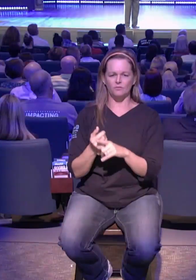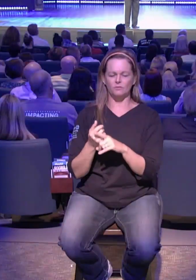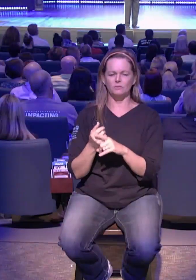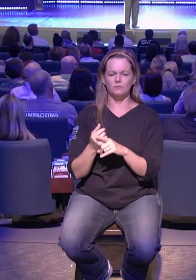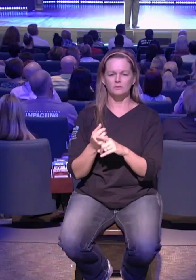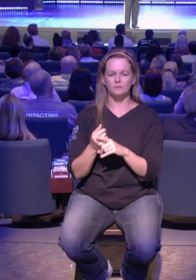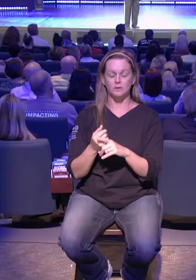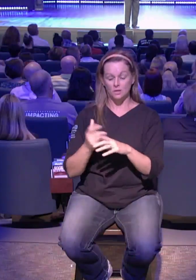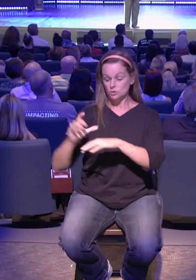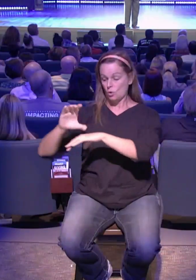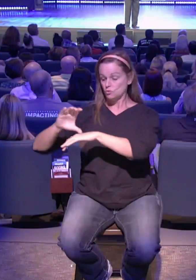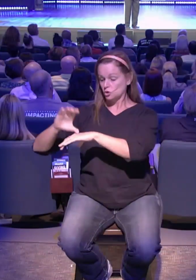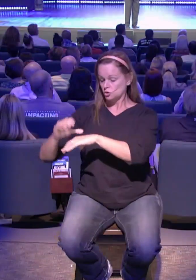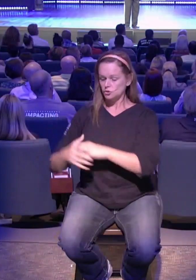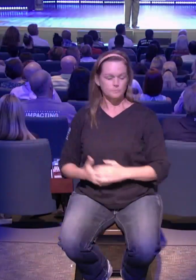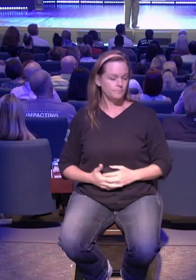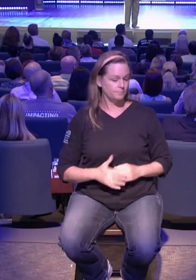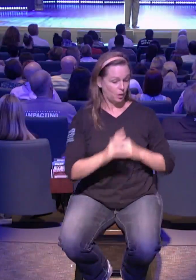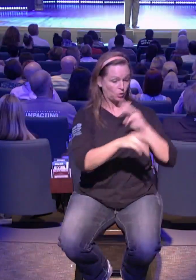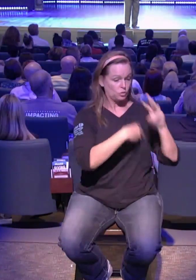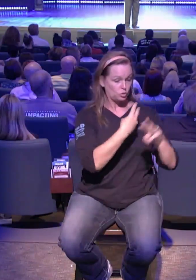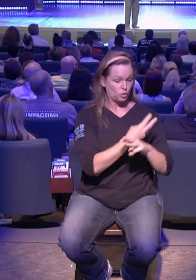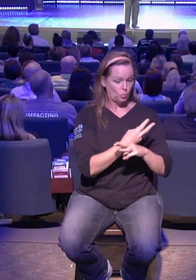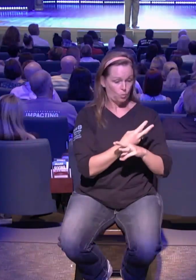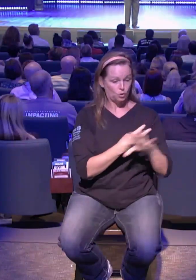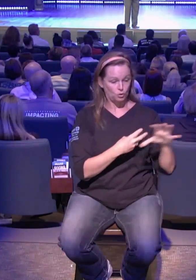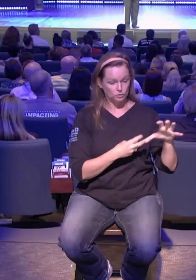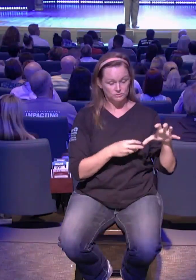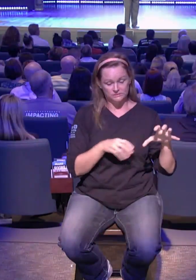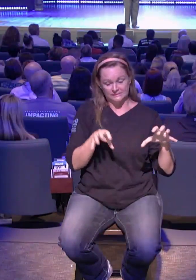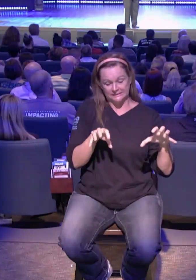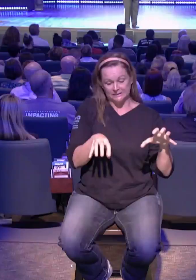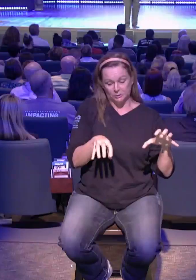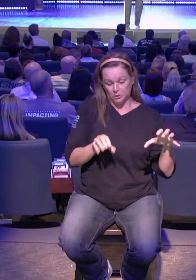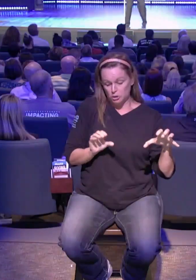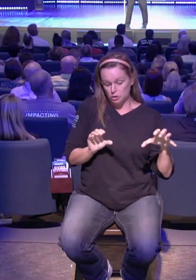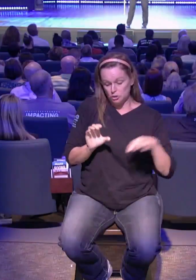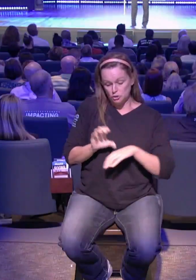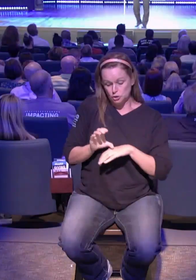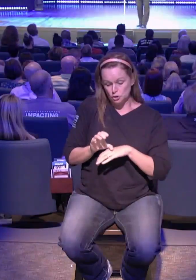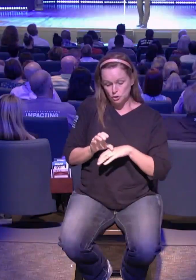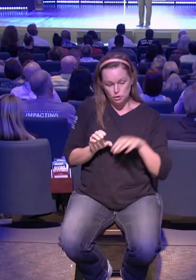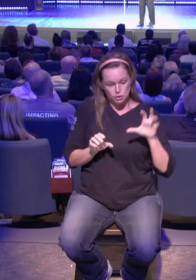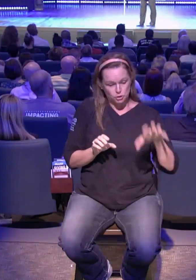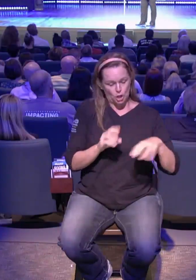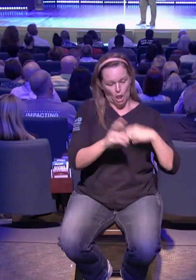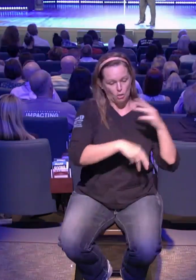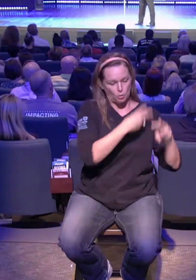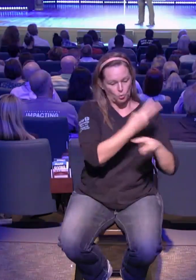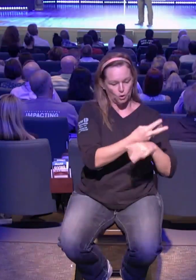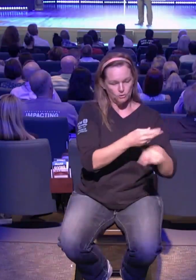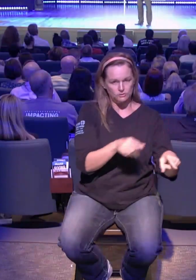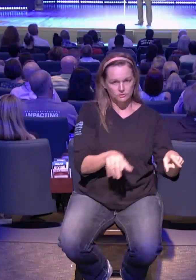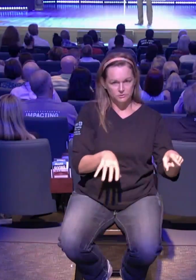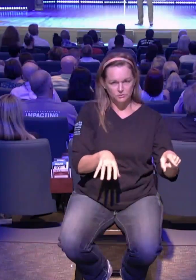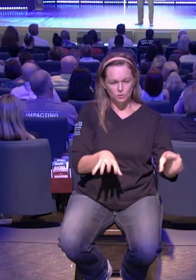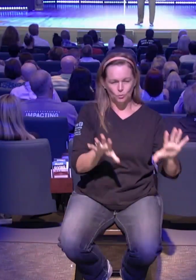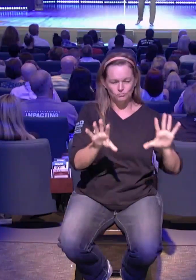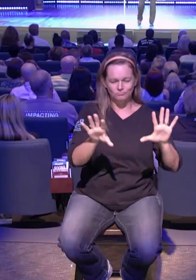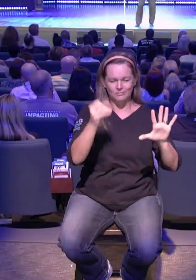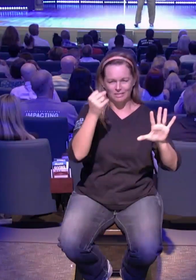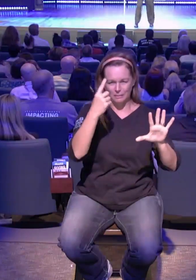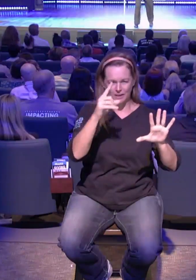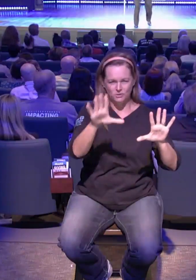not peripheral to the world. The world is peripheral to the church. All right, let me explain that for some of you who played football and have had a few